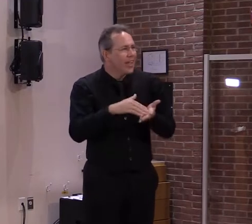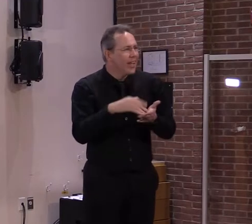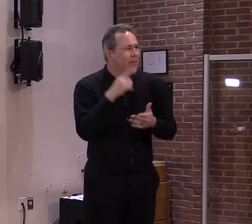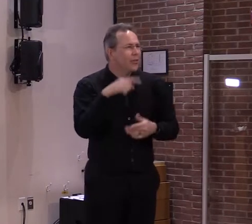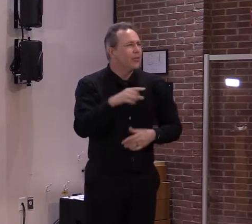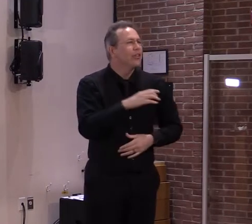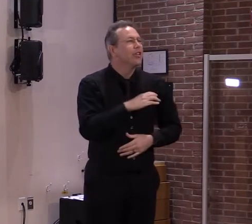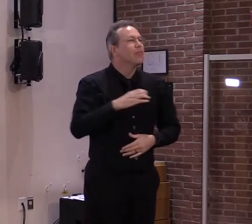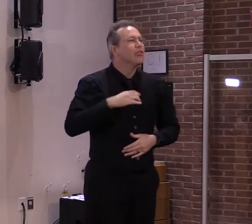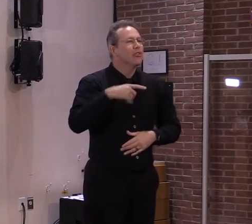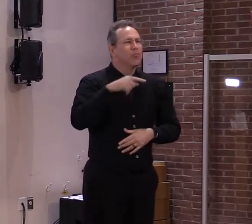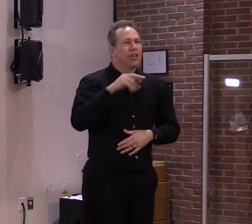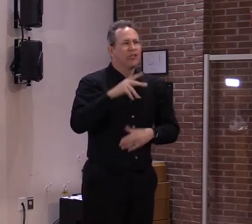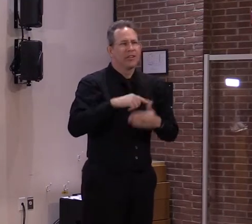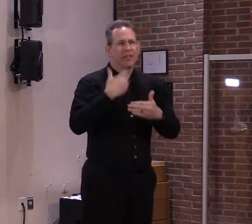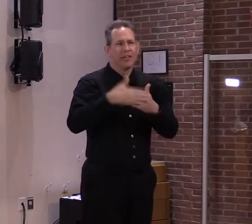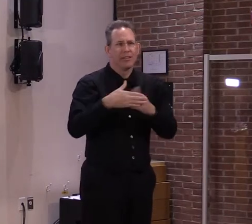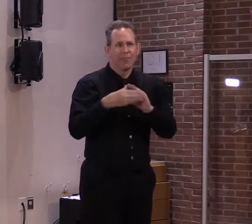Pichek.